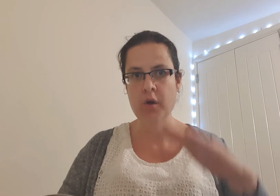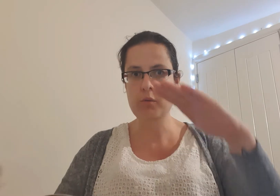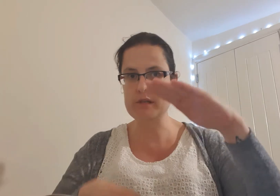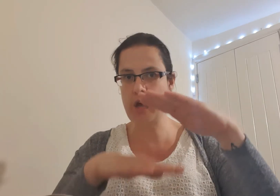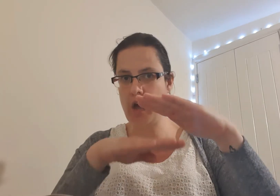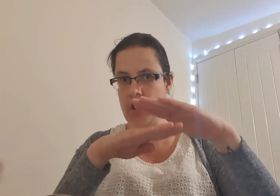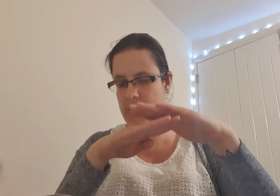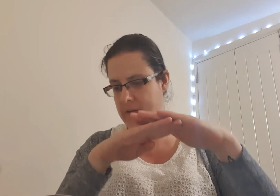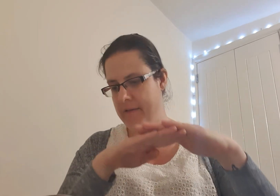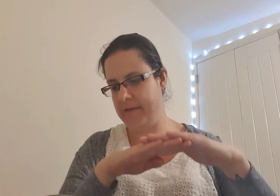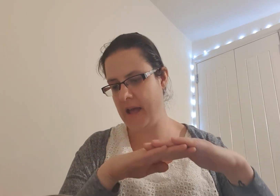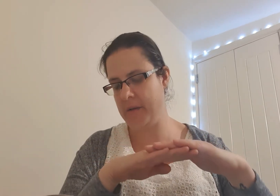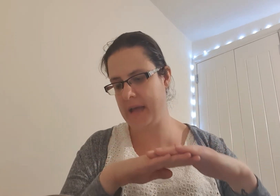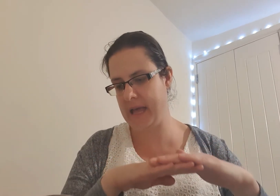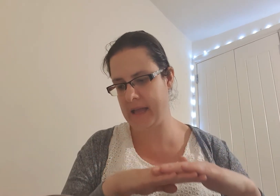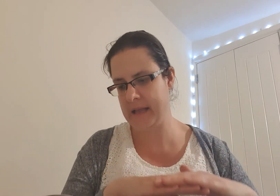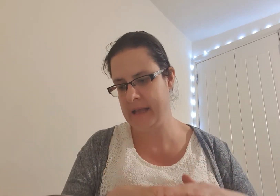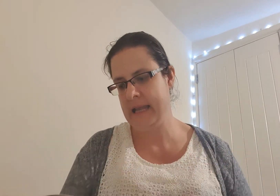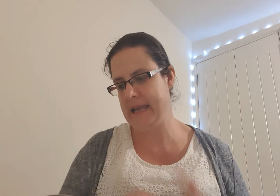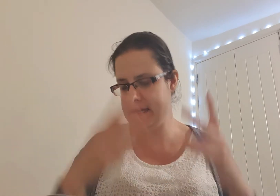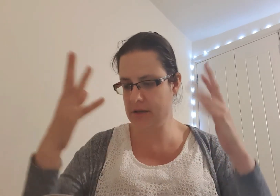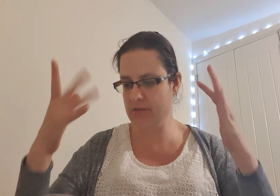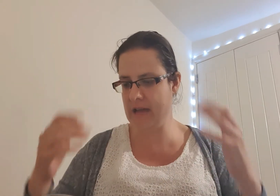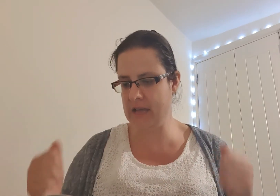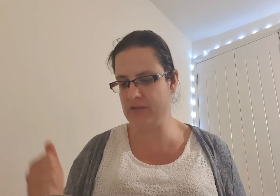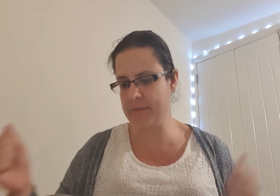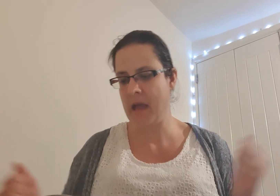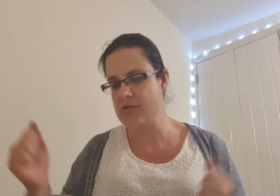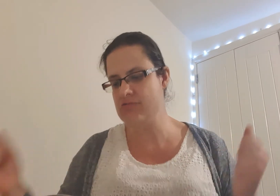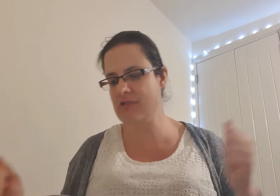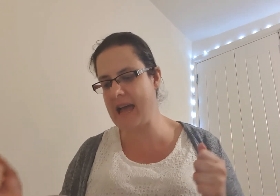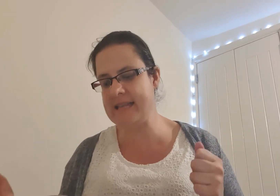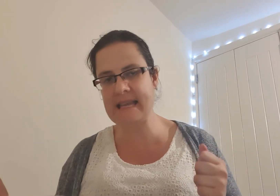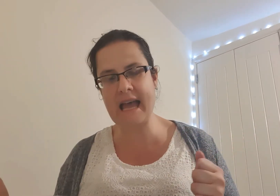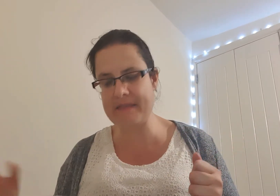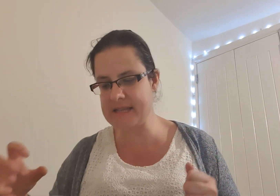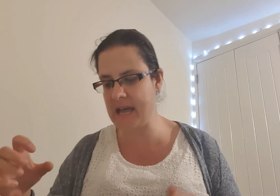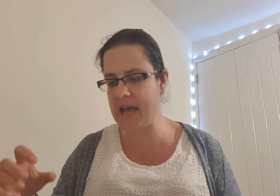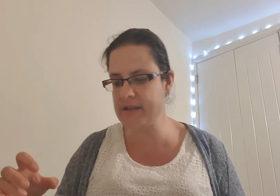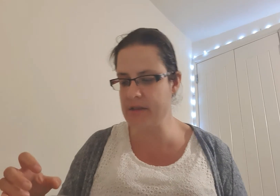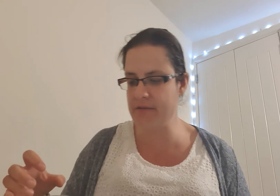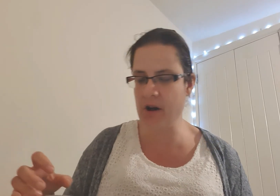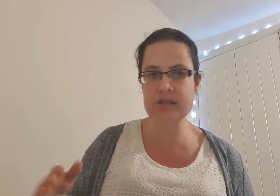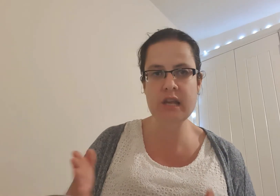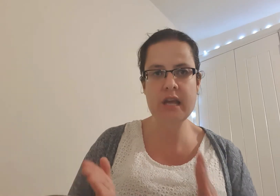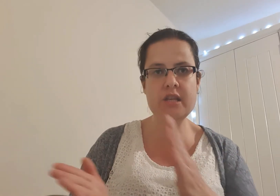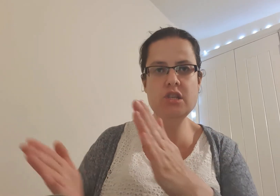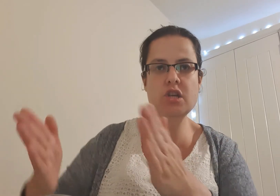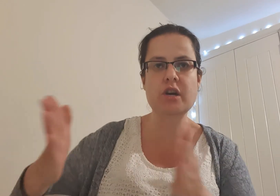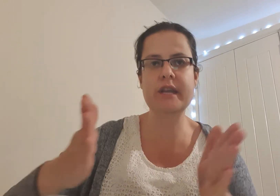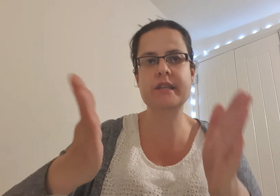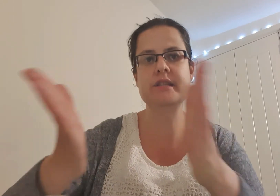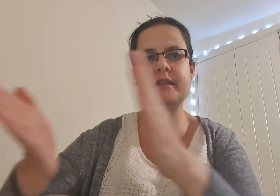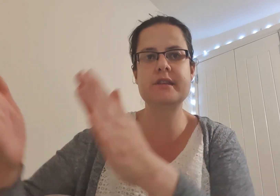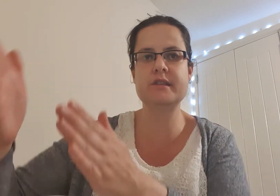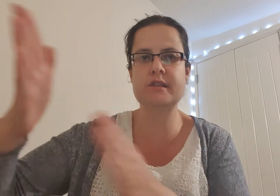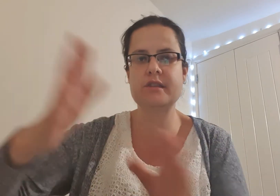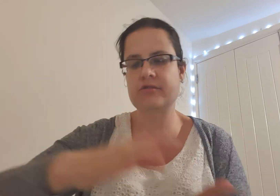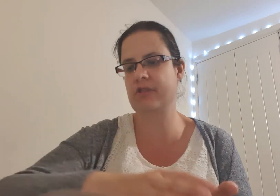was overflowing. Little raindrop ran down the side of the rocks and joined the